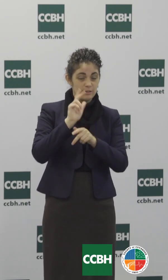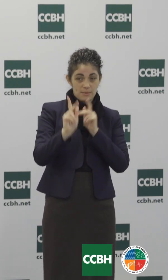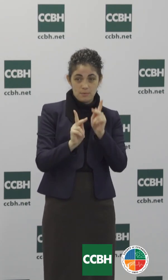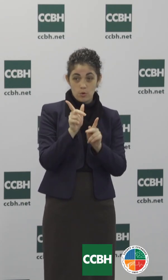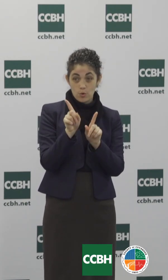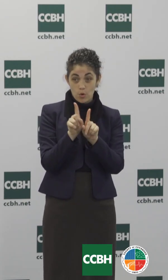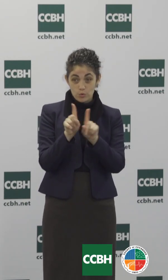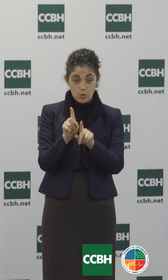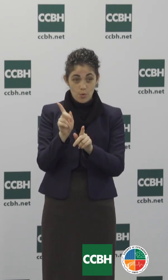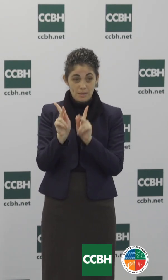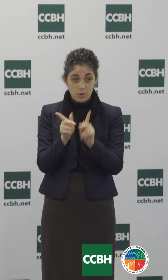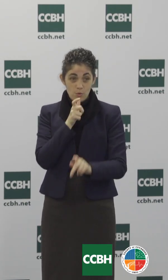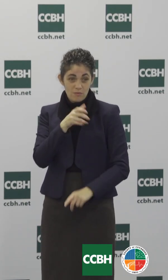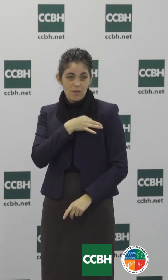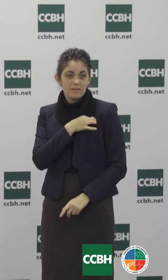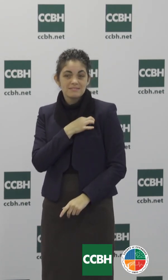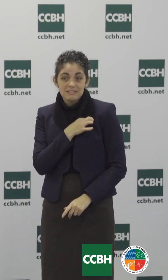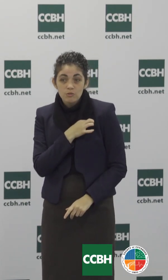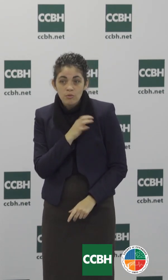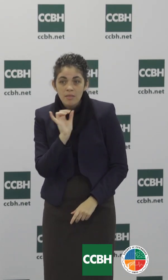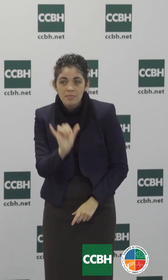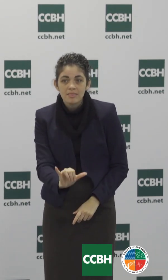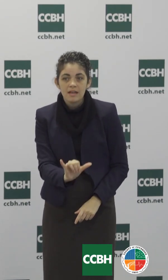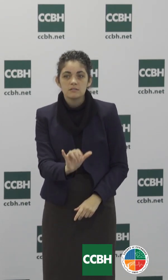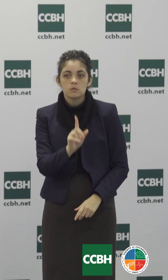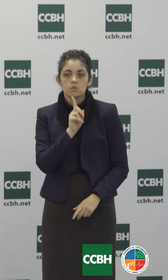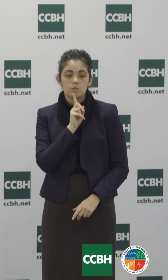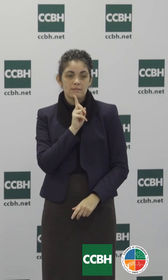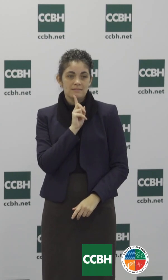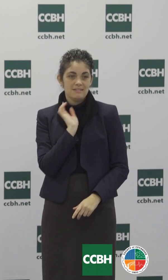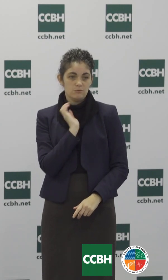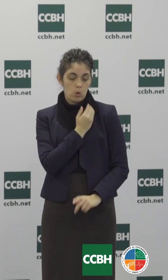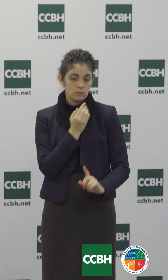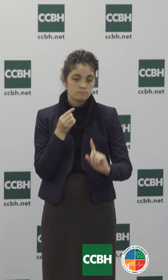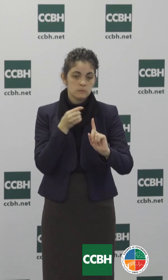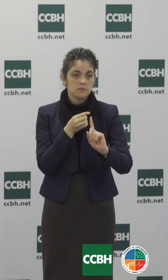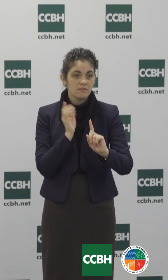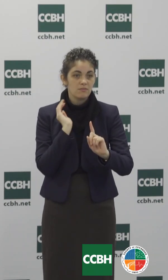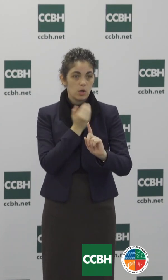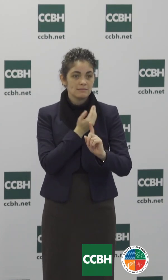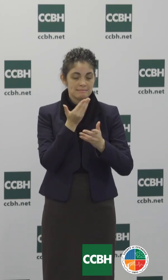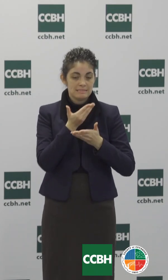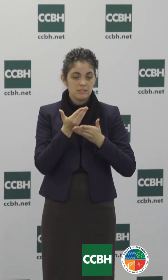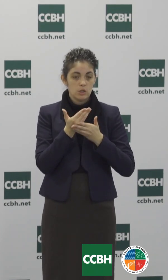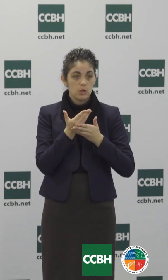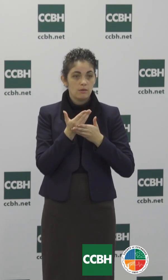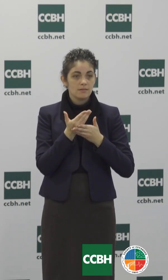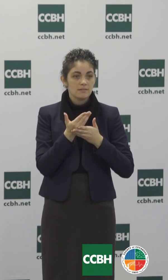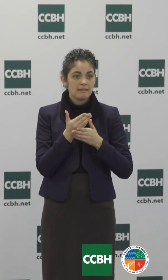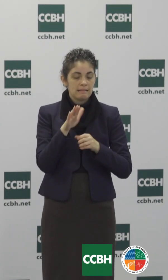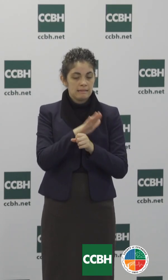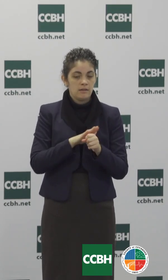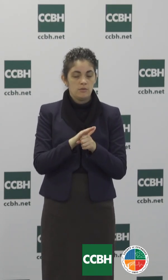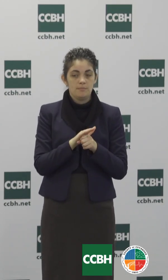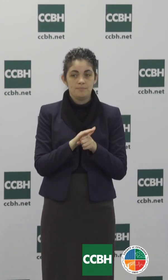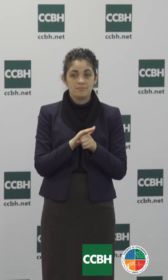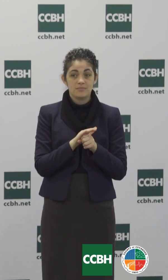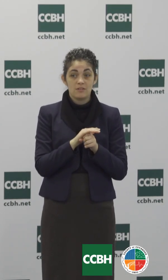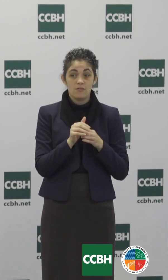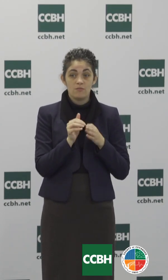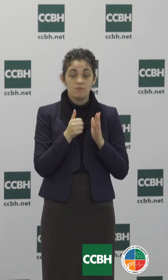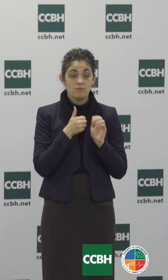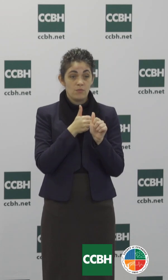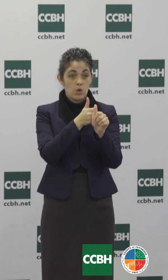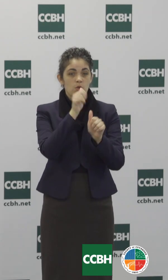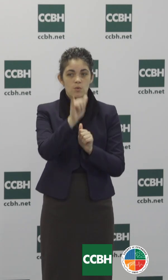volunteer. And that's the heartblood of Greater Cleveland and what we do here. And so follow the guidance